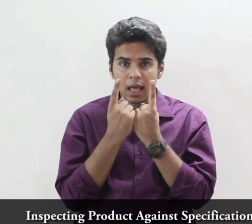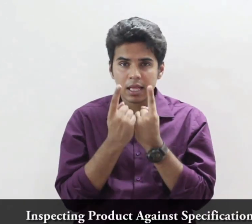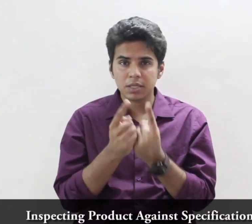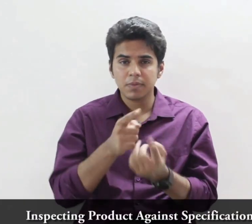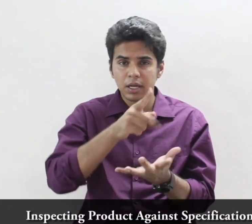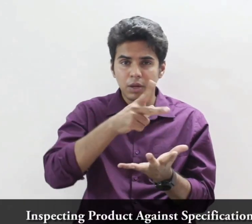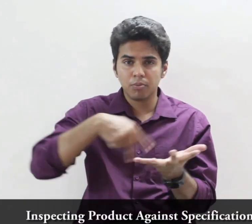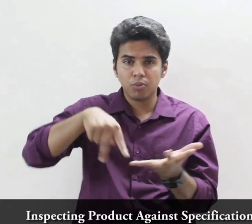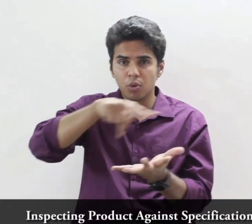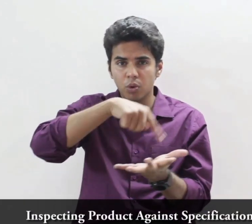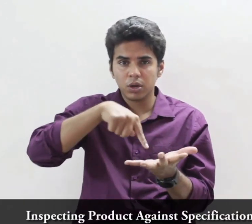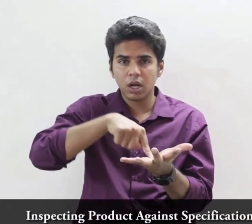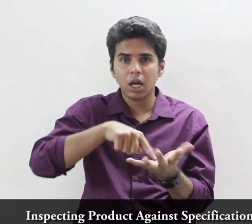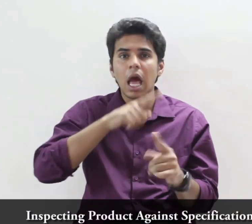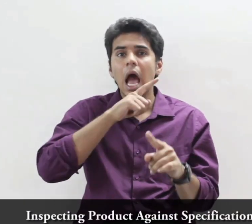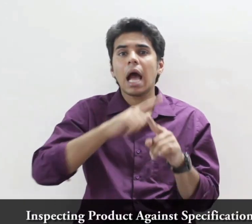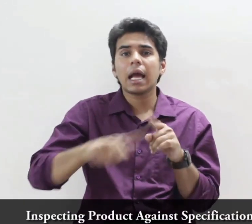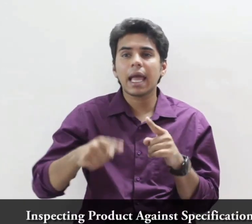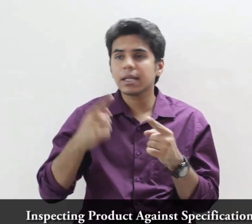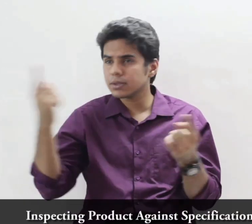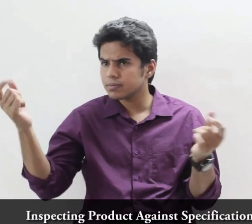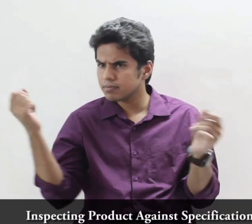Inspecting product against specification.